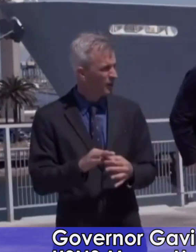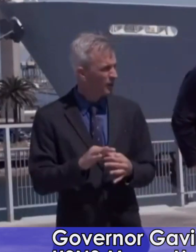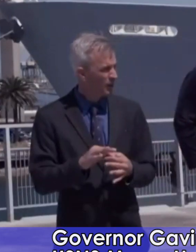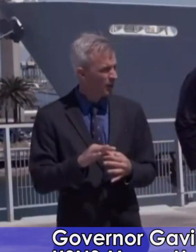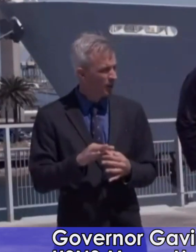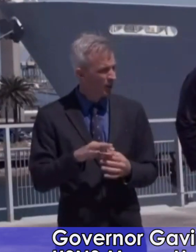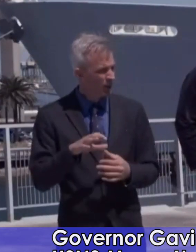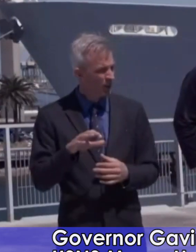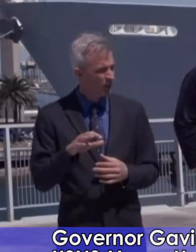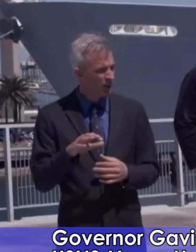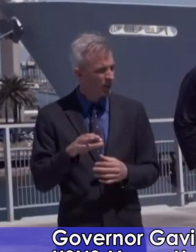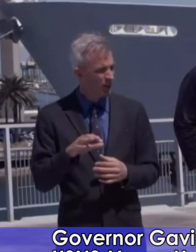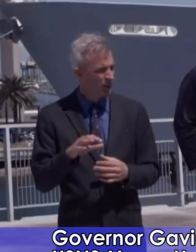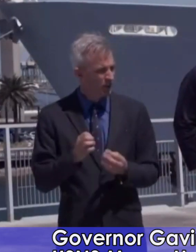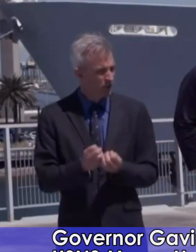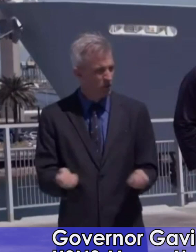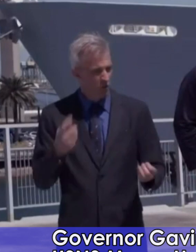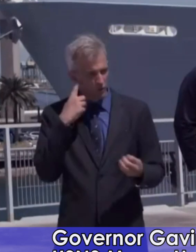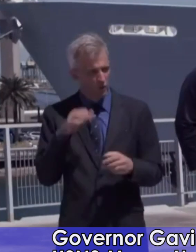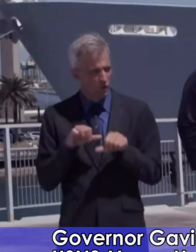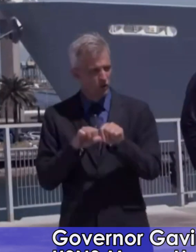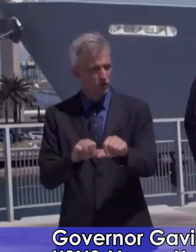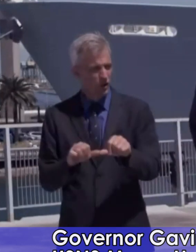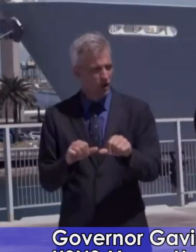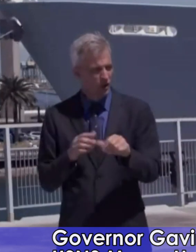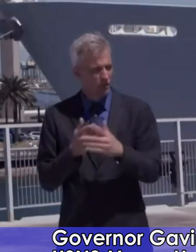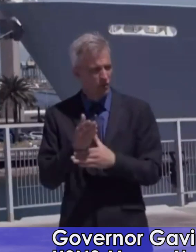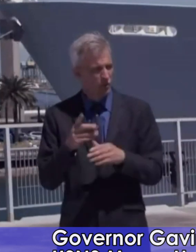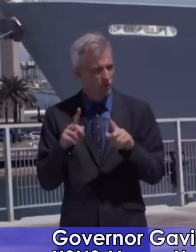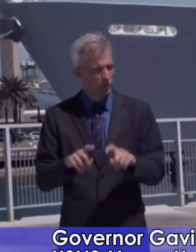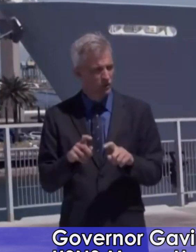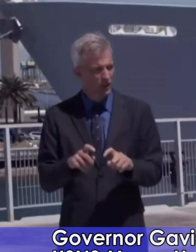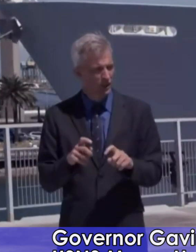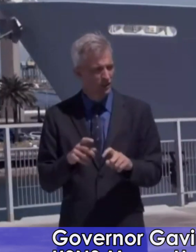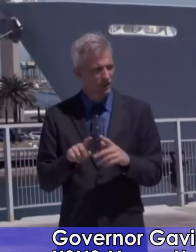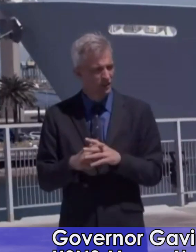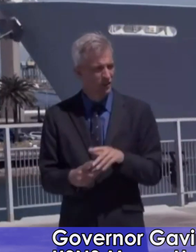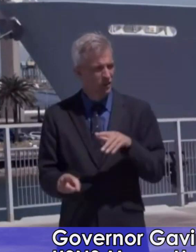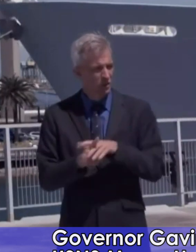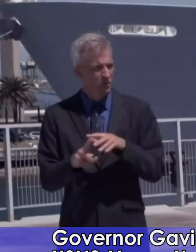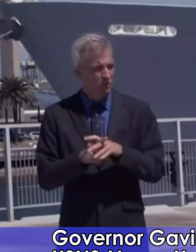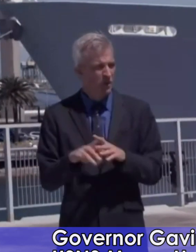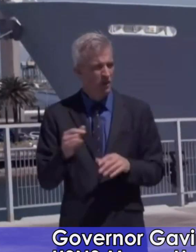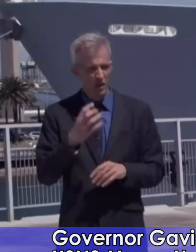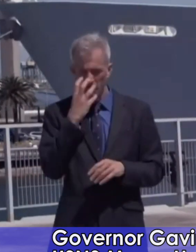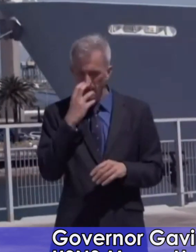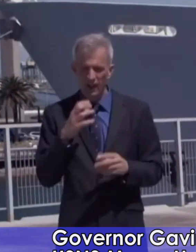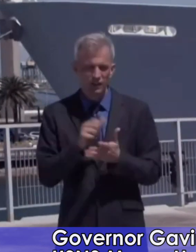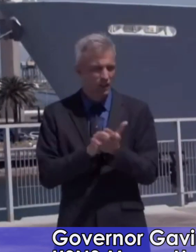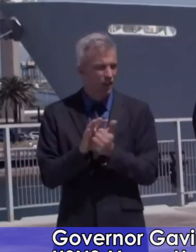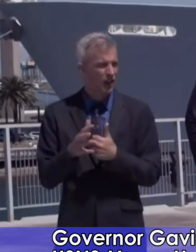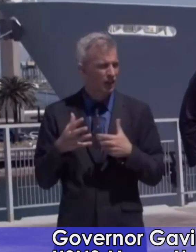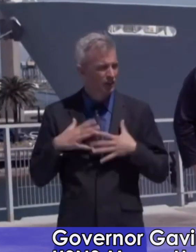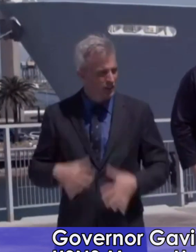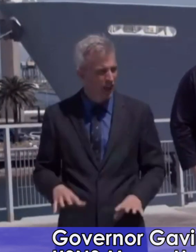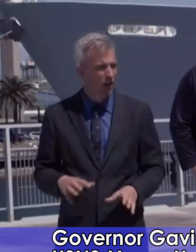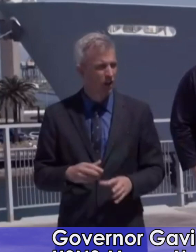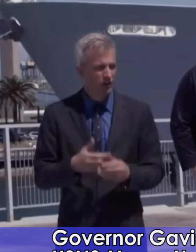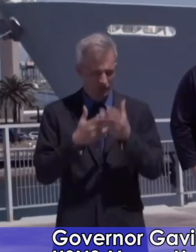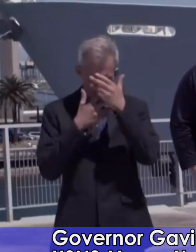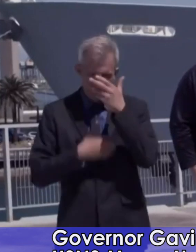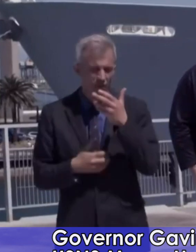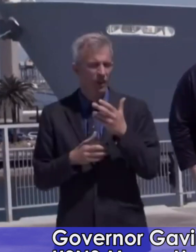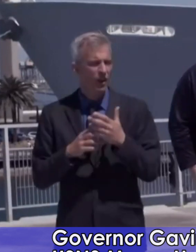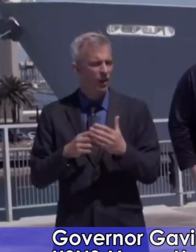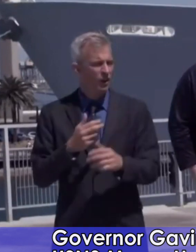drive-through testing now starting to pop up? Is taking up these supplies, such as masks, gloves, gowns, in hospitals and